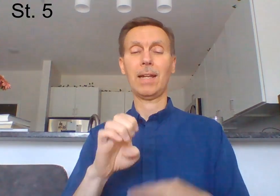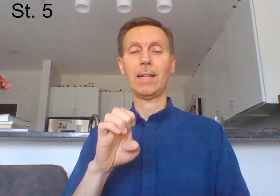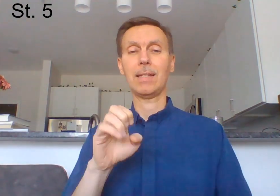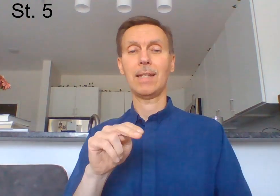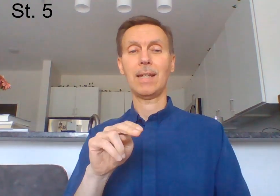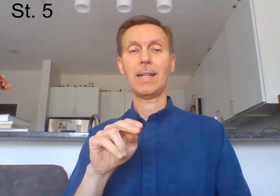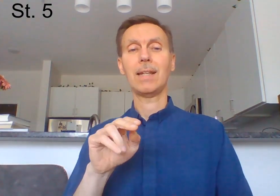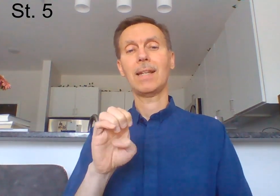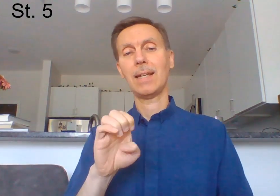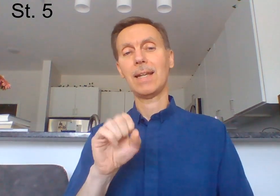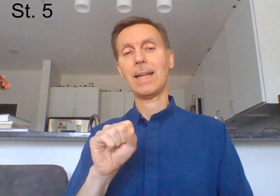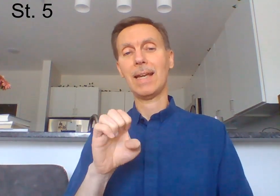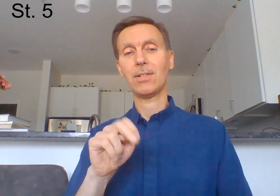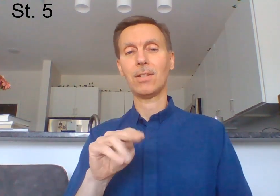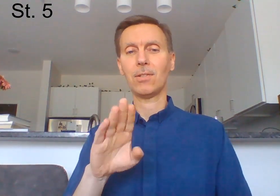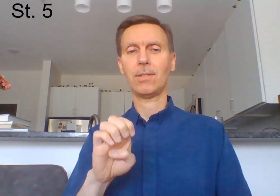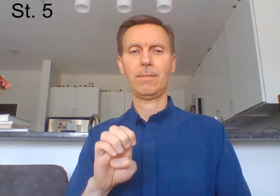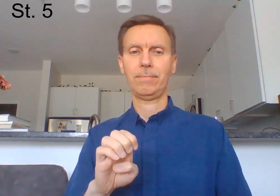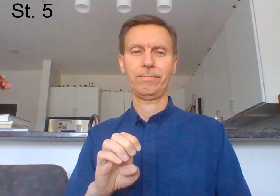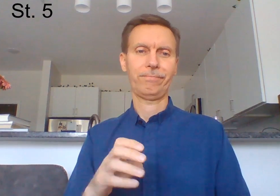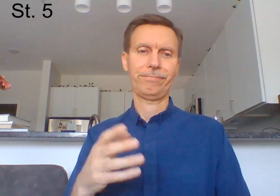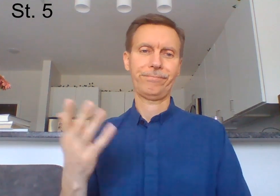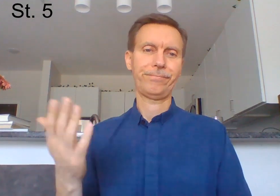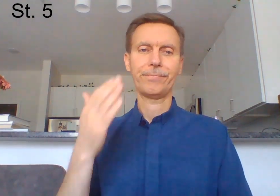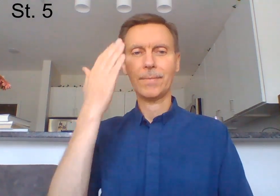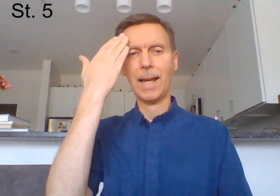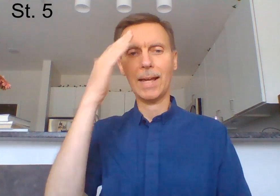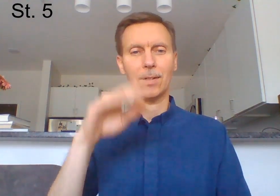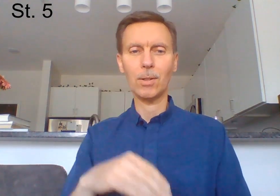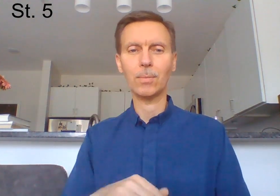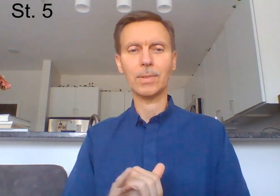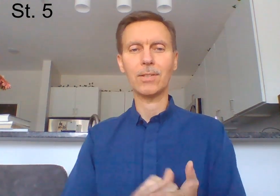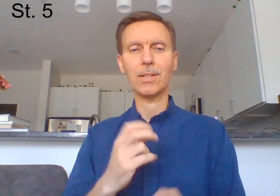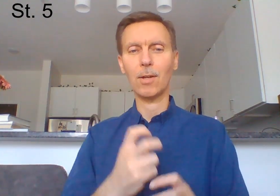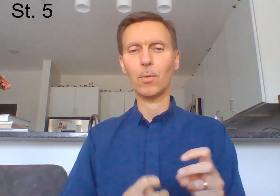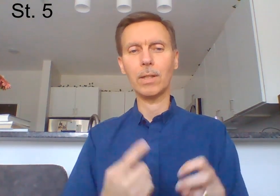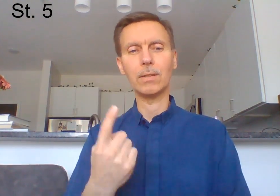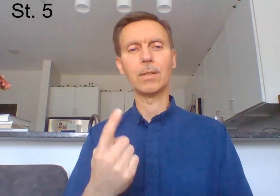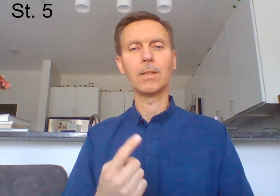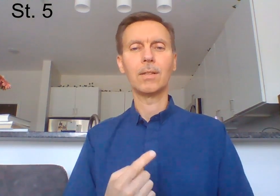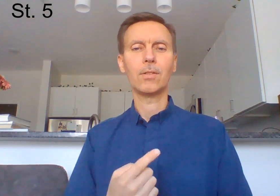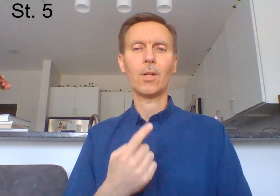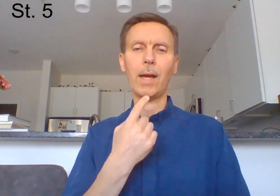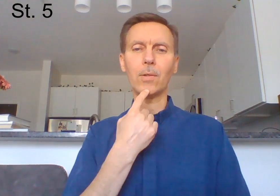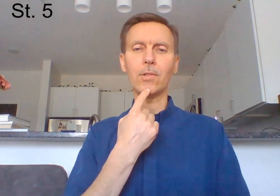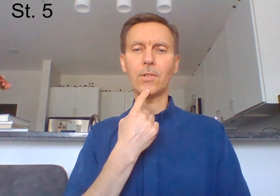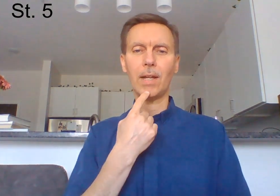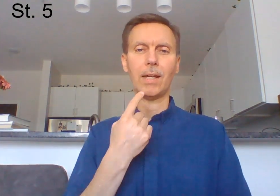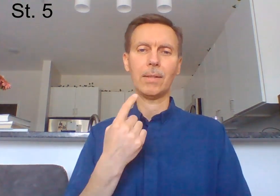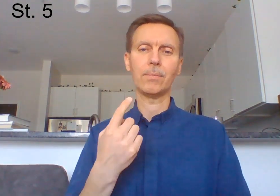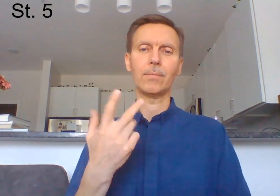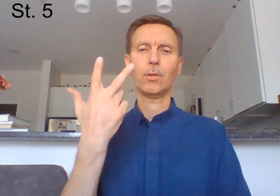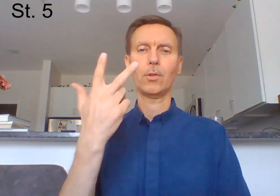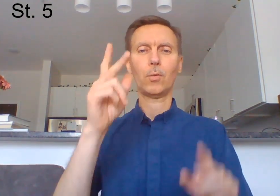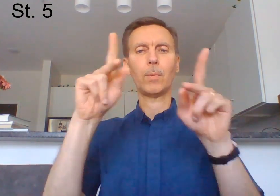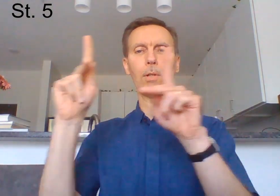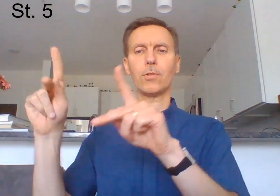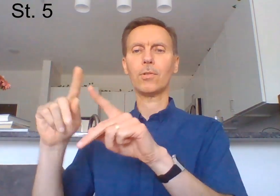sign essence, I don't know. That's a tough one. So I would just say three persons,